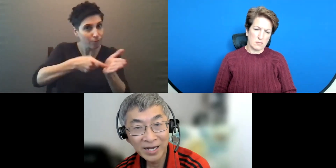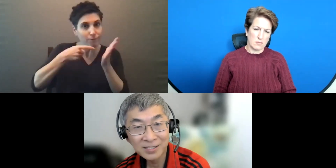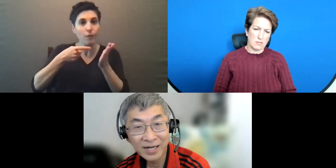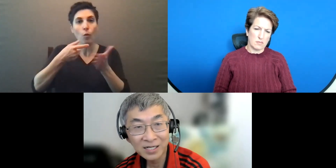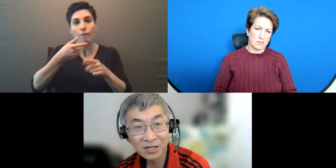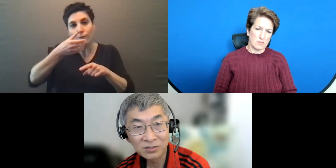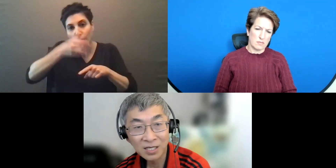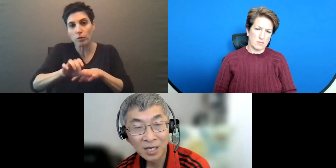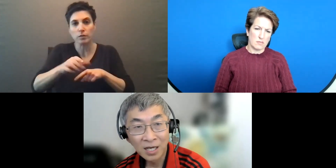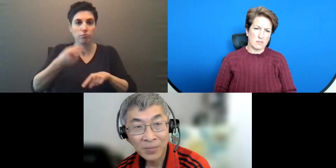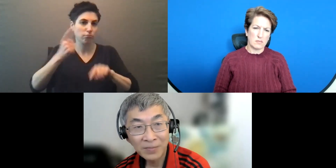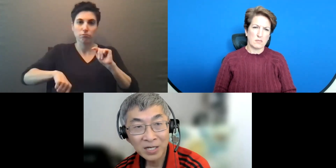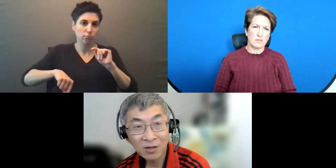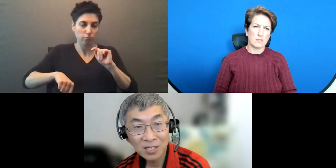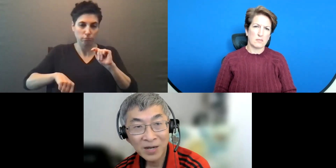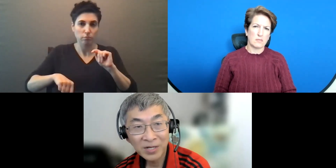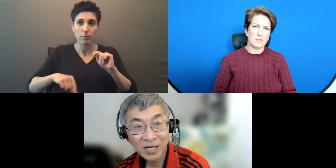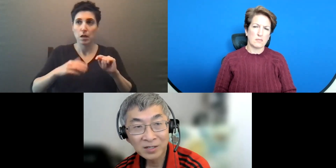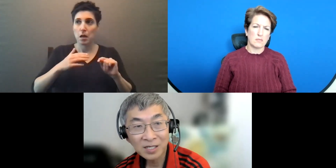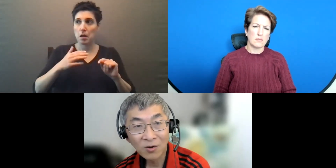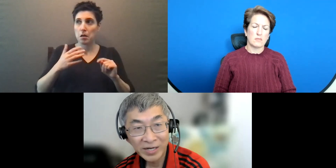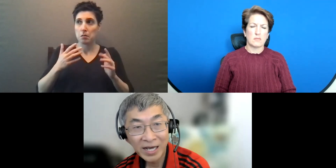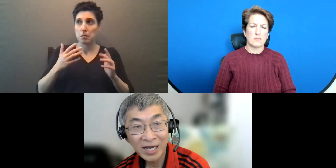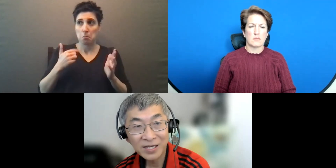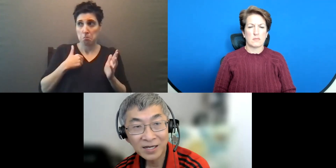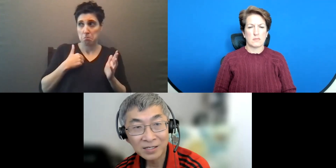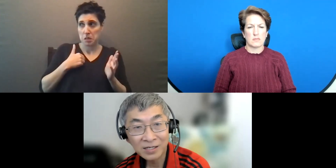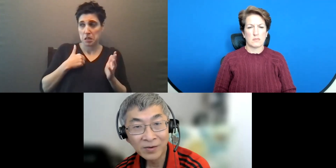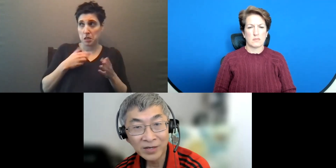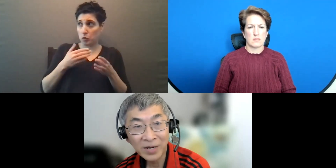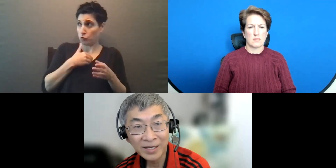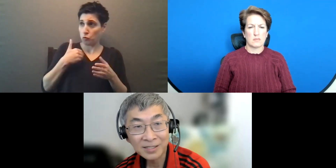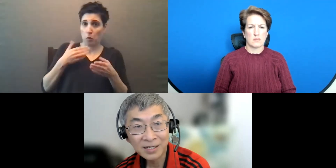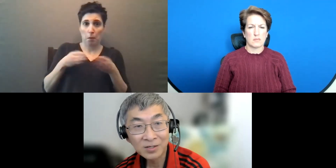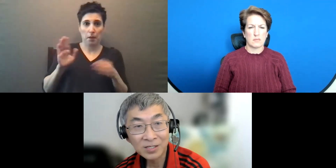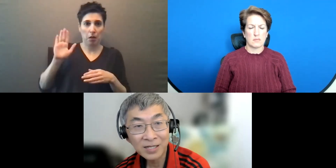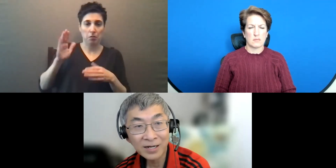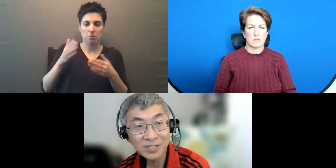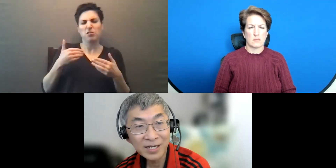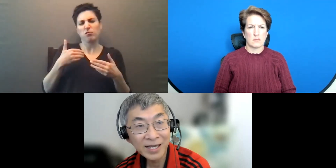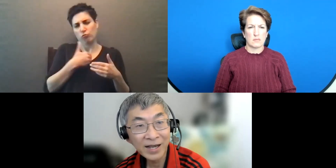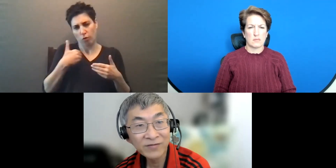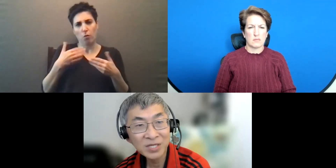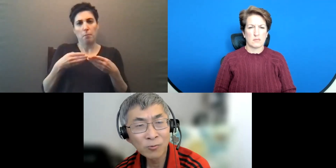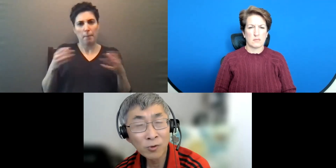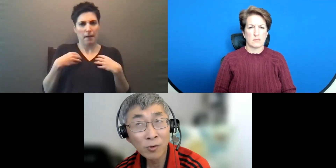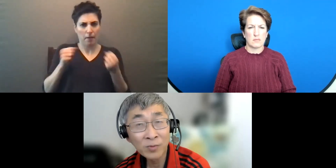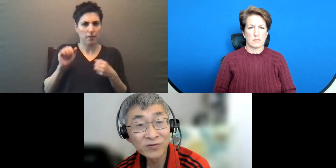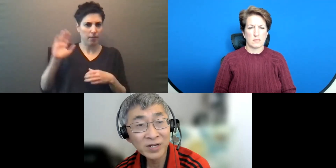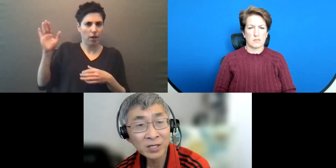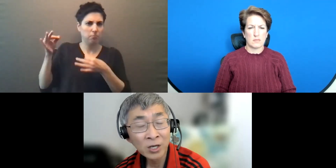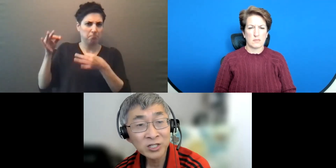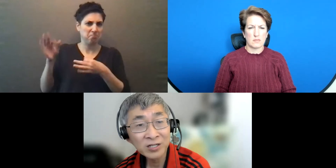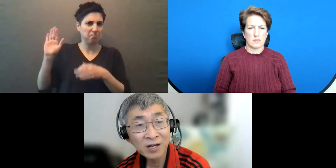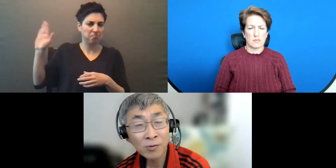my understanding goes, Toronto Public Health already have that in place, and I don't think it's ever been